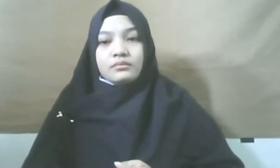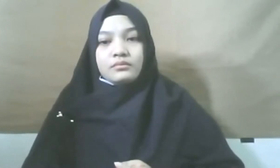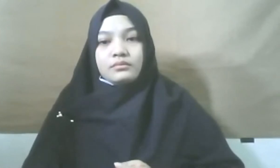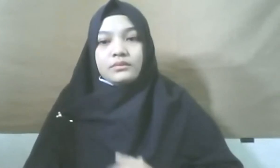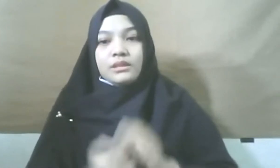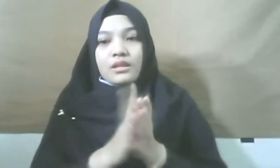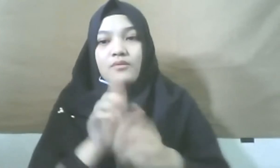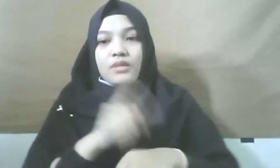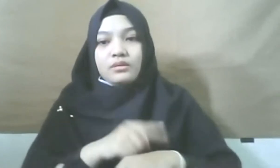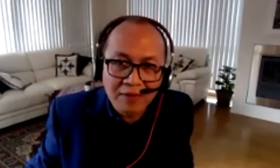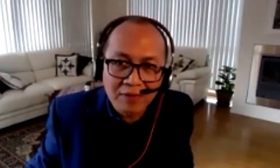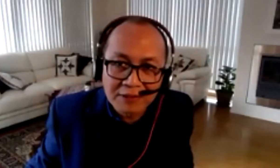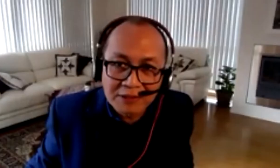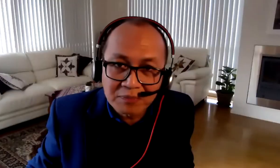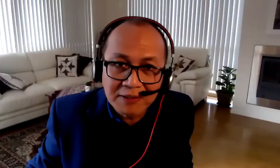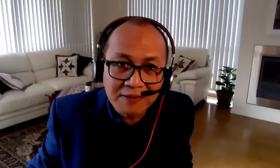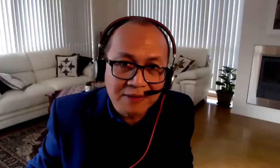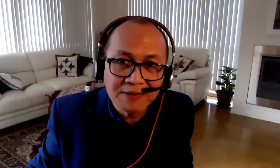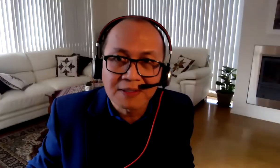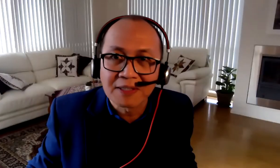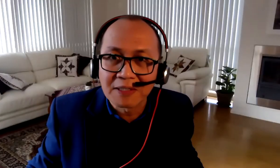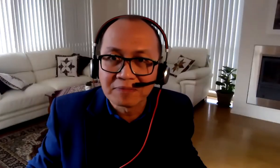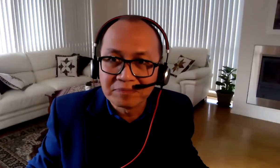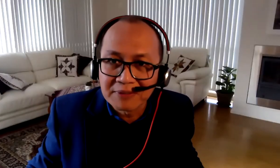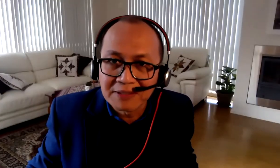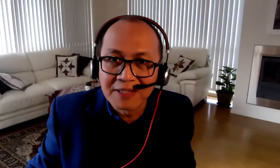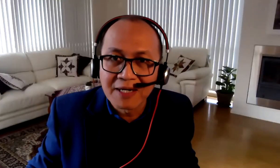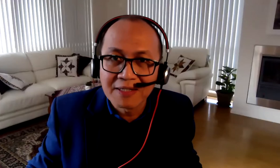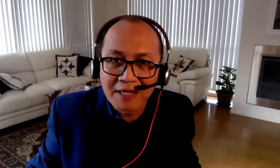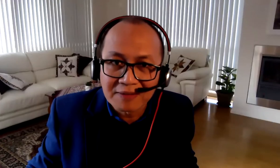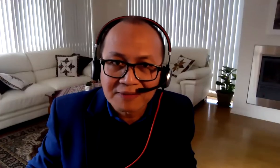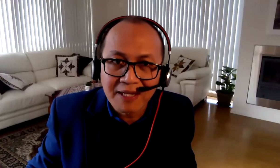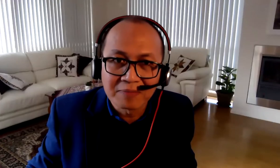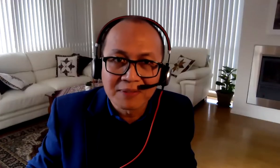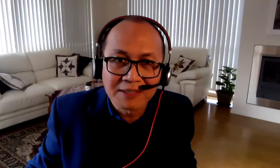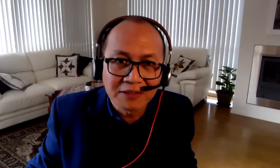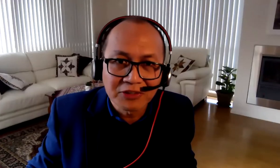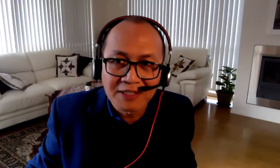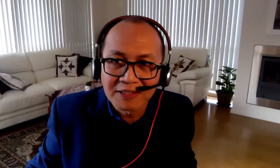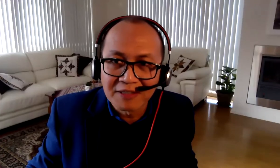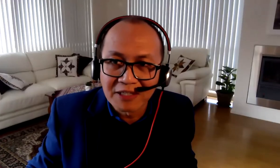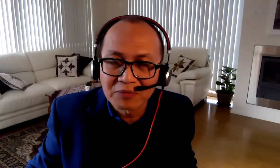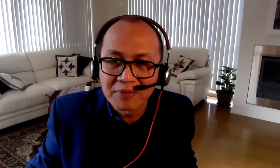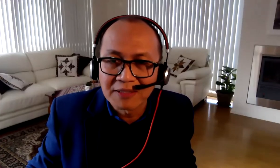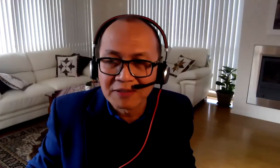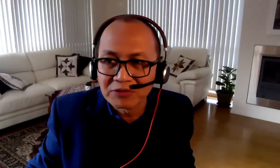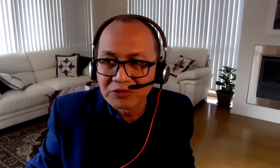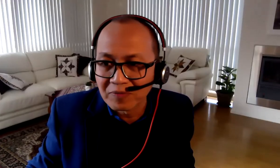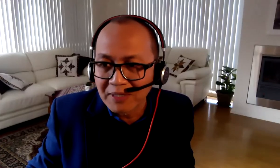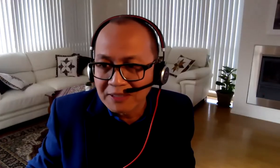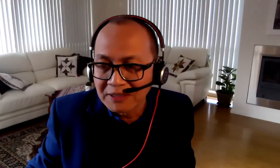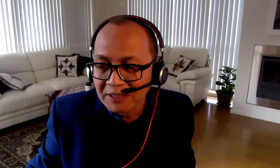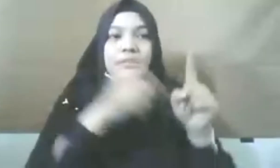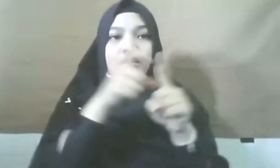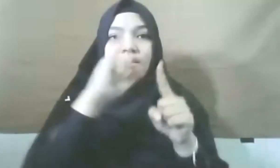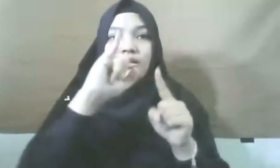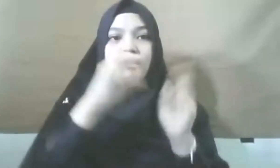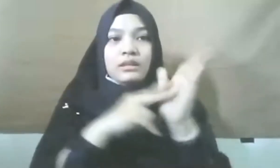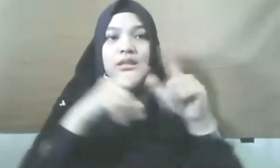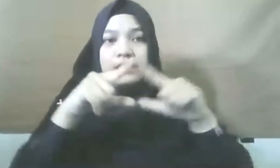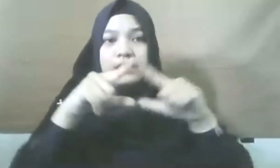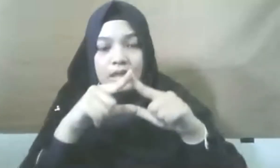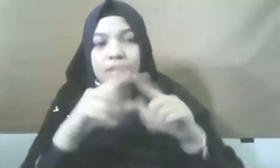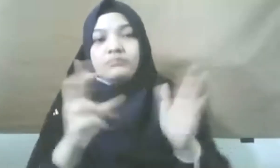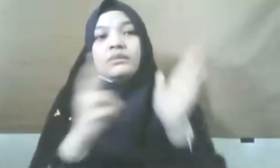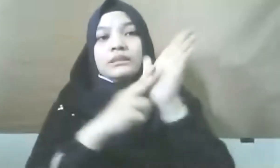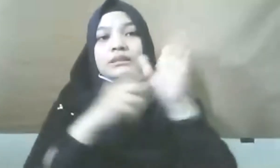up. I'd like to thank all the speakers, Dina, Slamet, Sharyn, Najmah, thank you so much. I thank